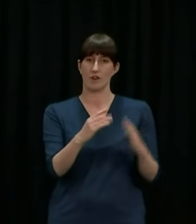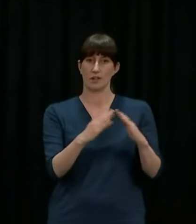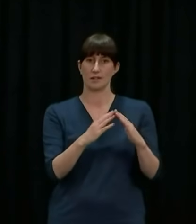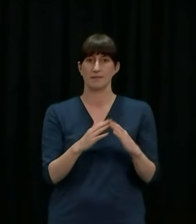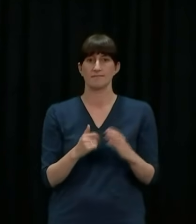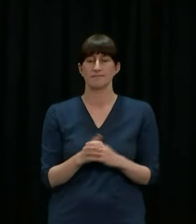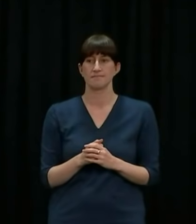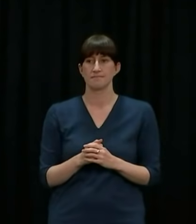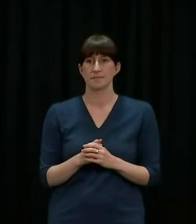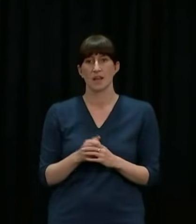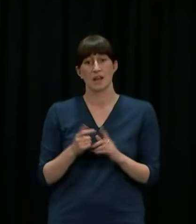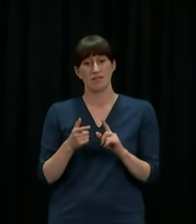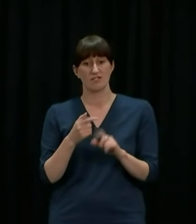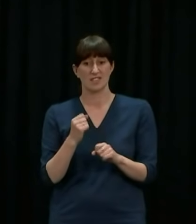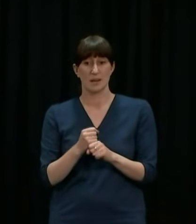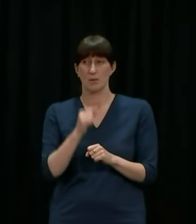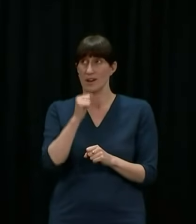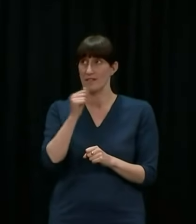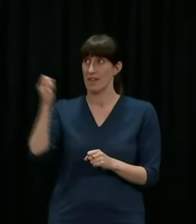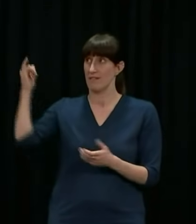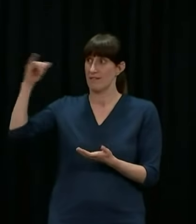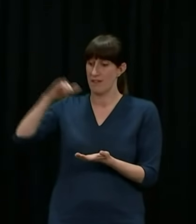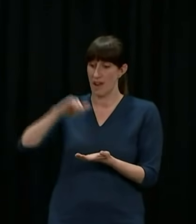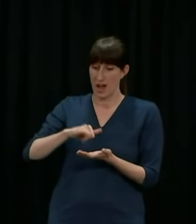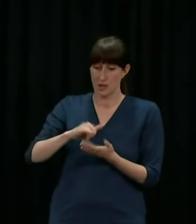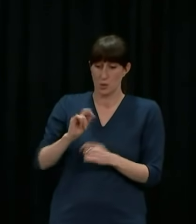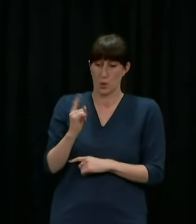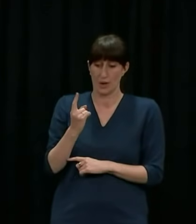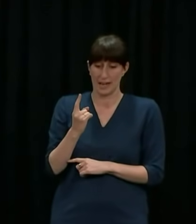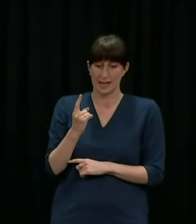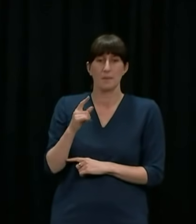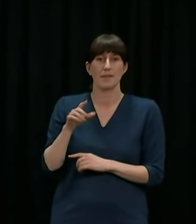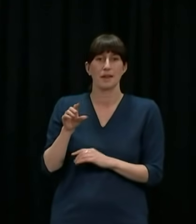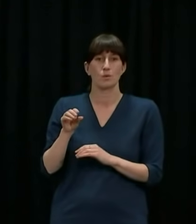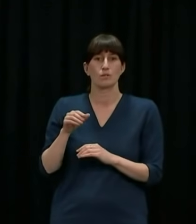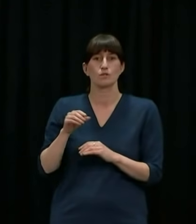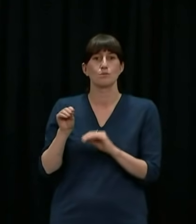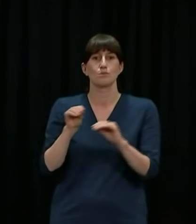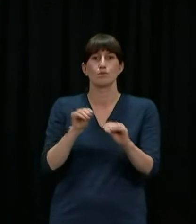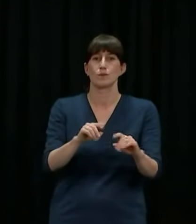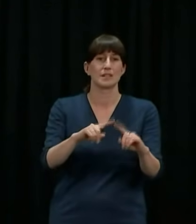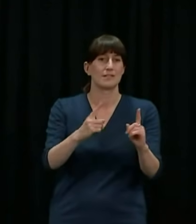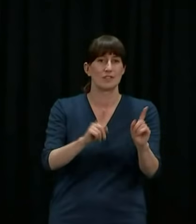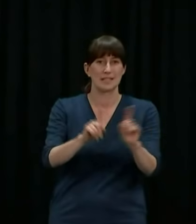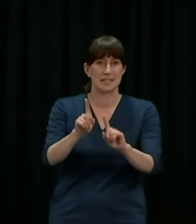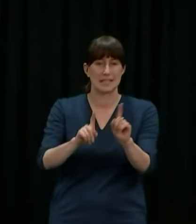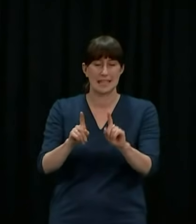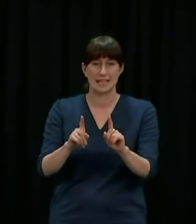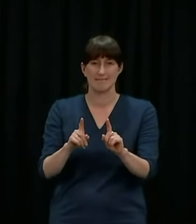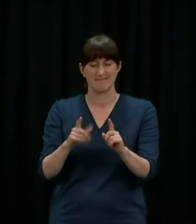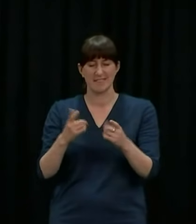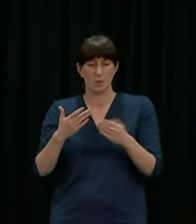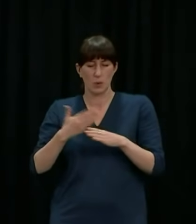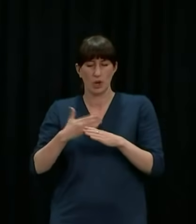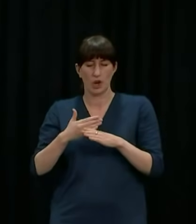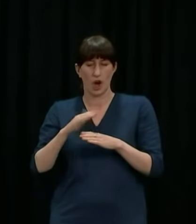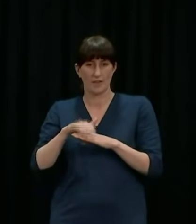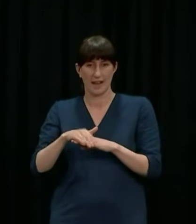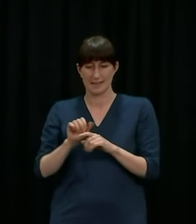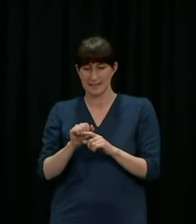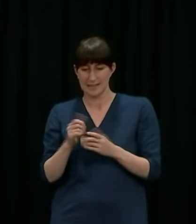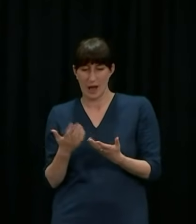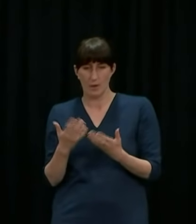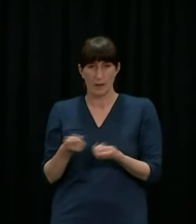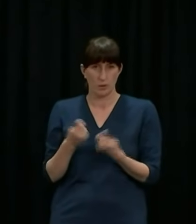via Auckland but then move to other parts of the country. So we've got some work to do there, but I think you can expect to see us talking more about that fairly